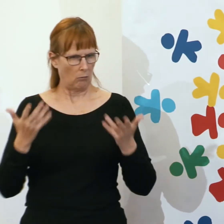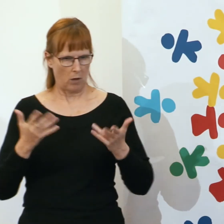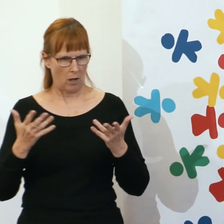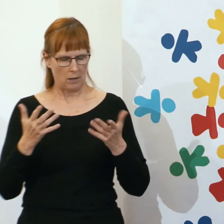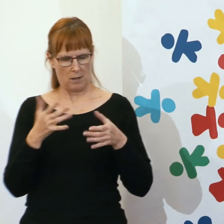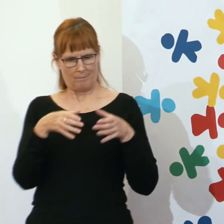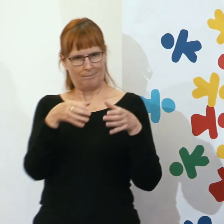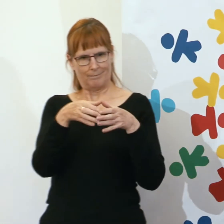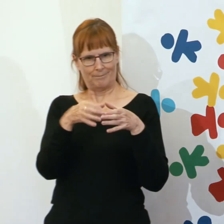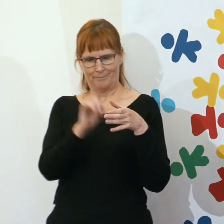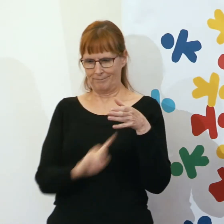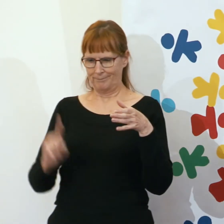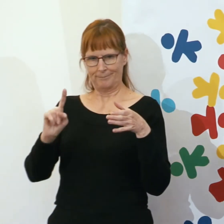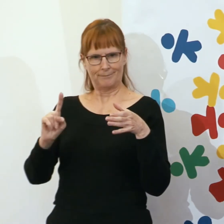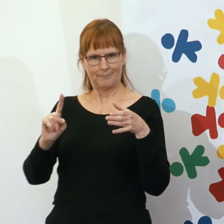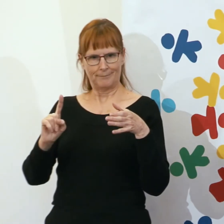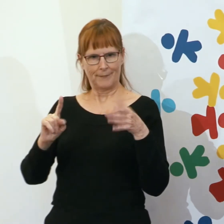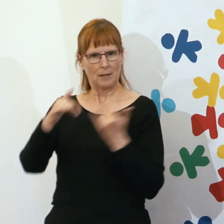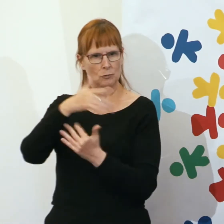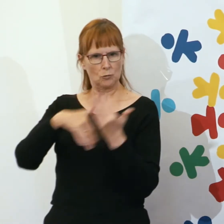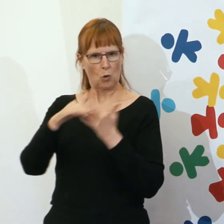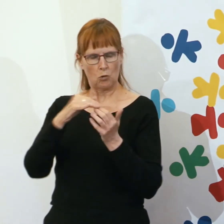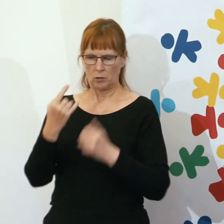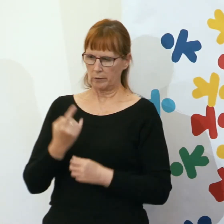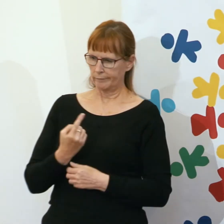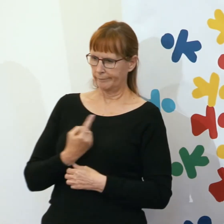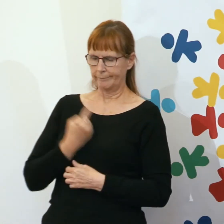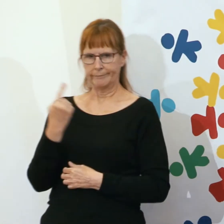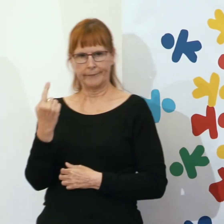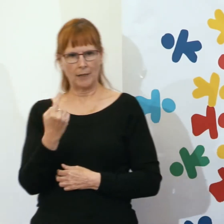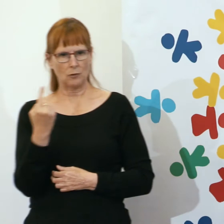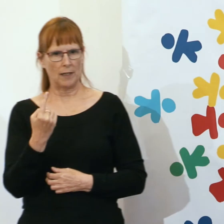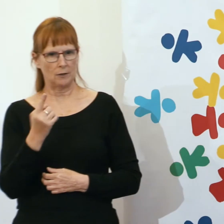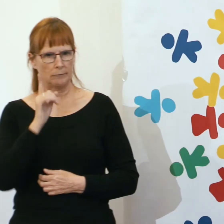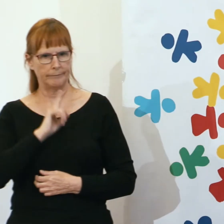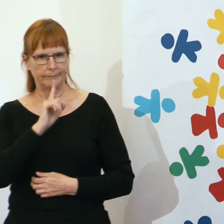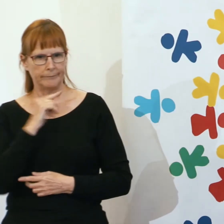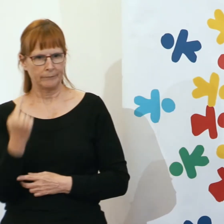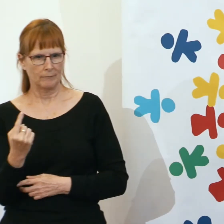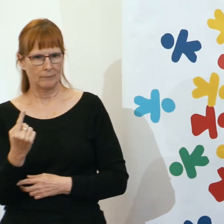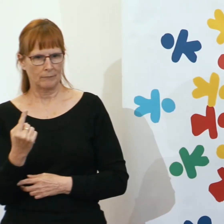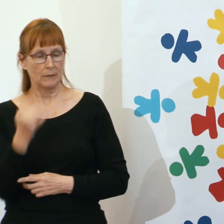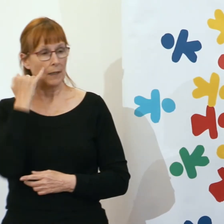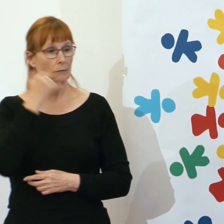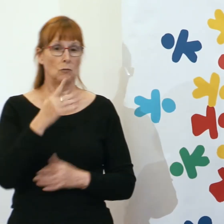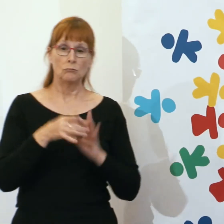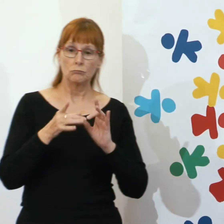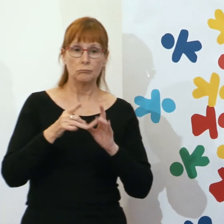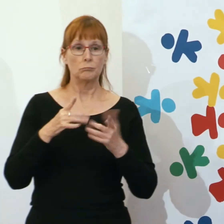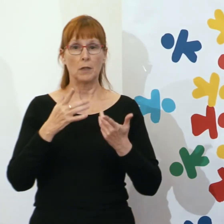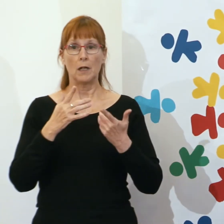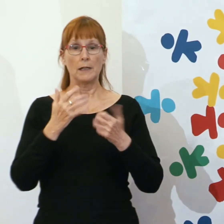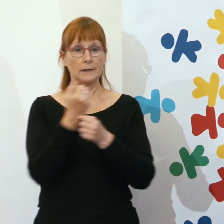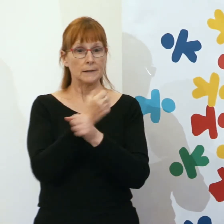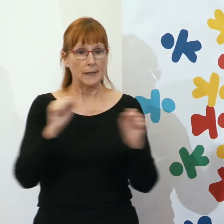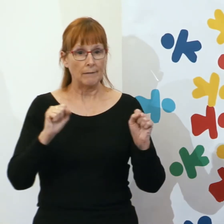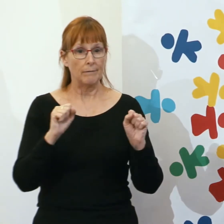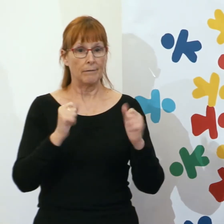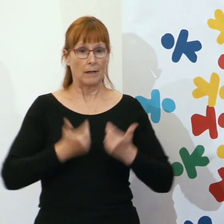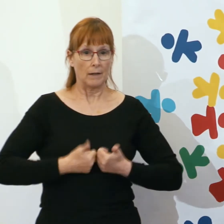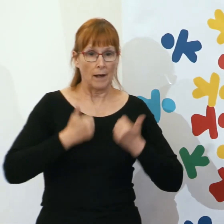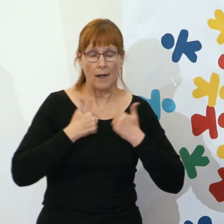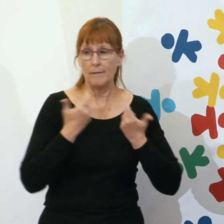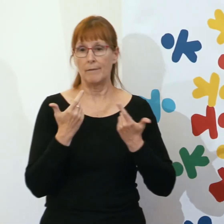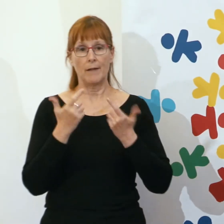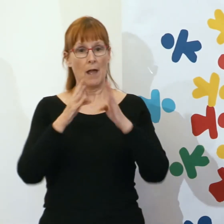poverty in all its forms, ensure safe and affordable housing, and guarantee all people equal rights to